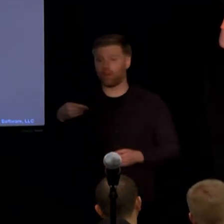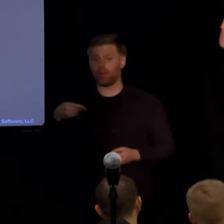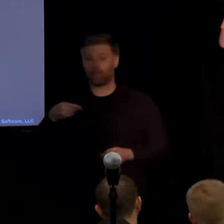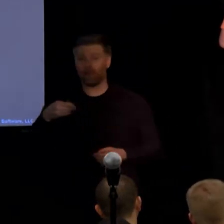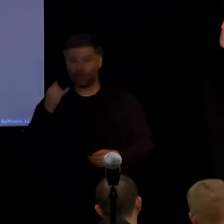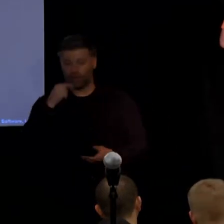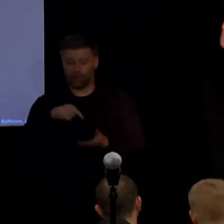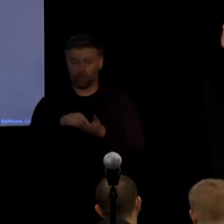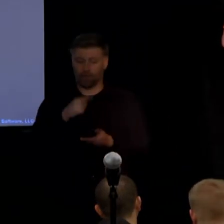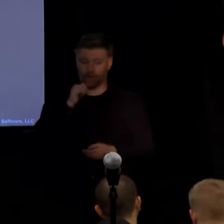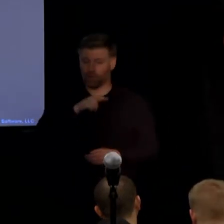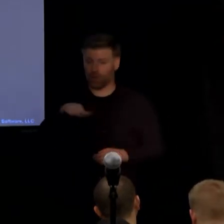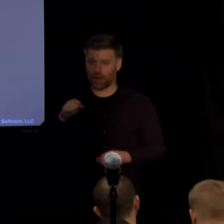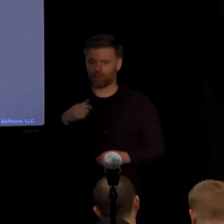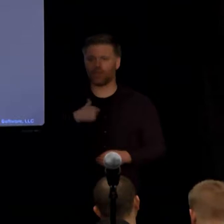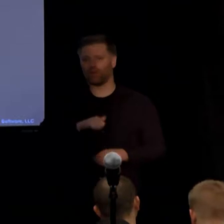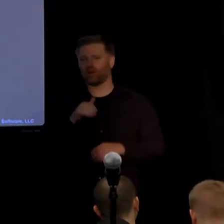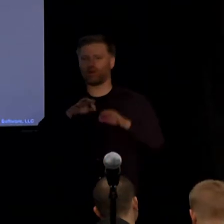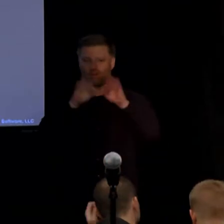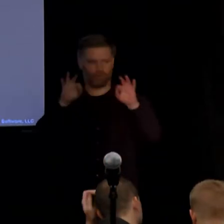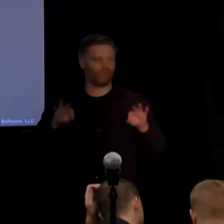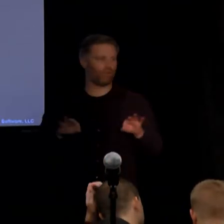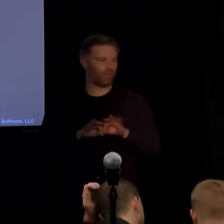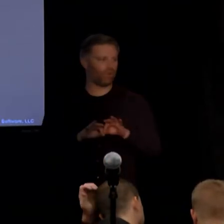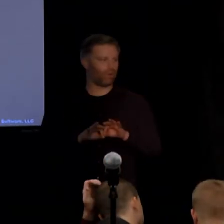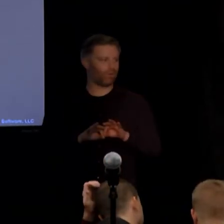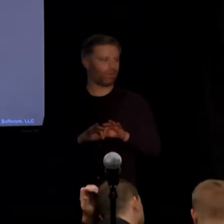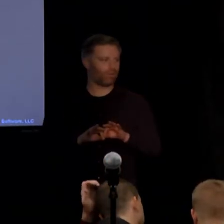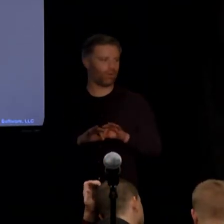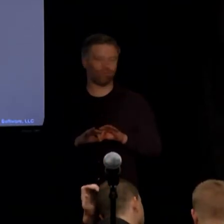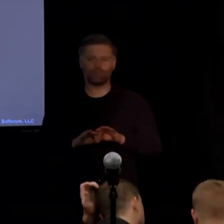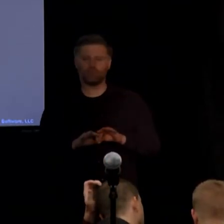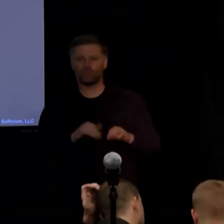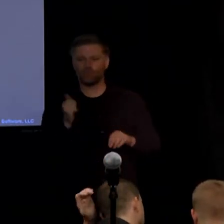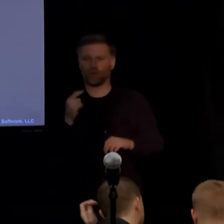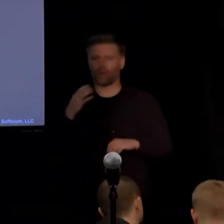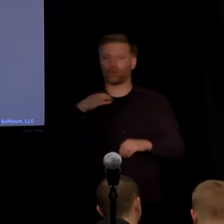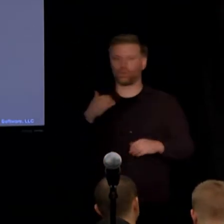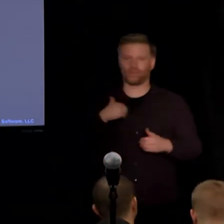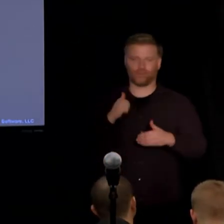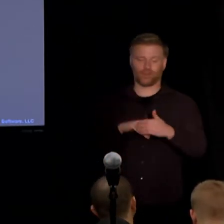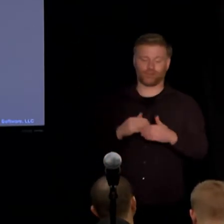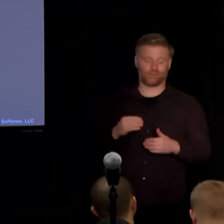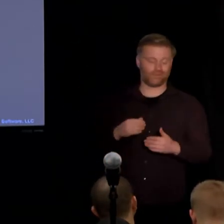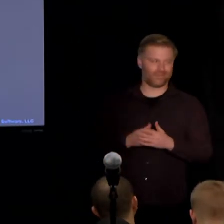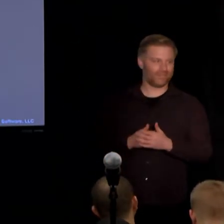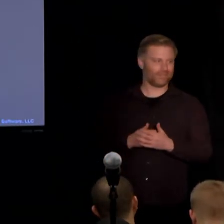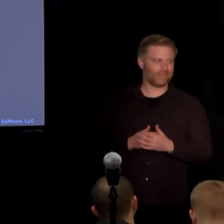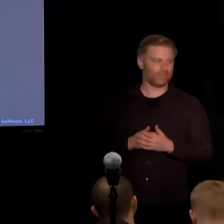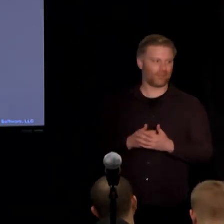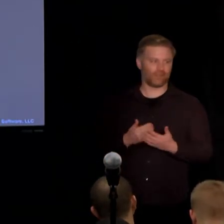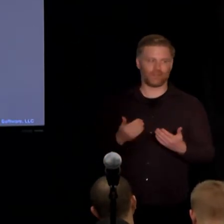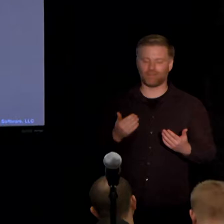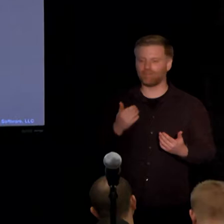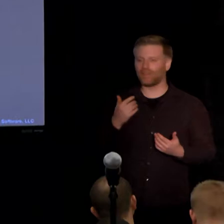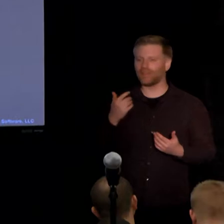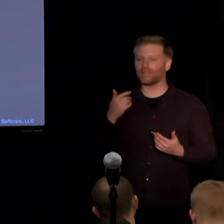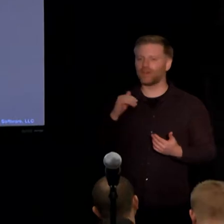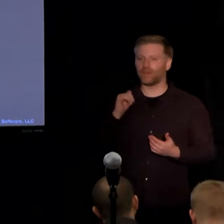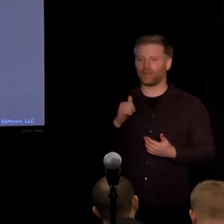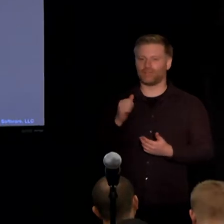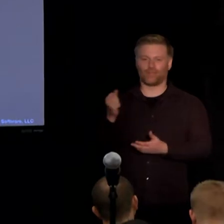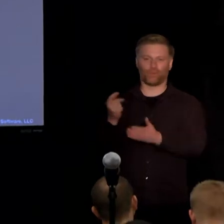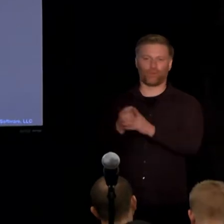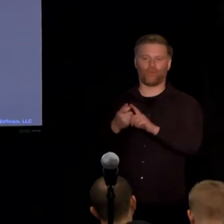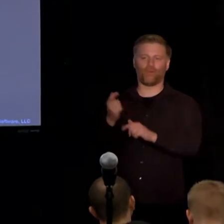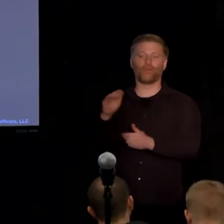app form that all the coaches have access to. And that gets approved by the administrator at